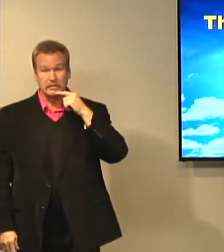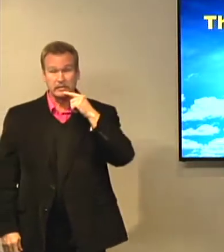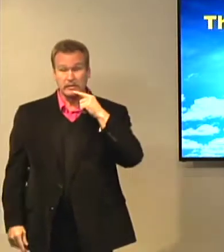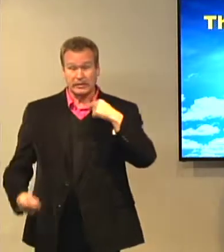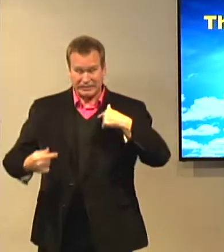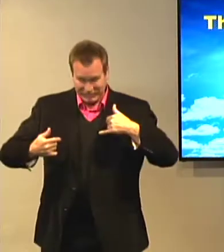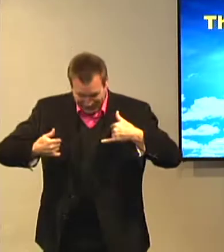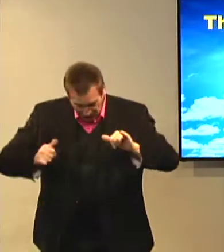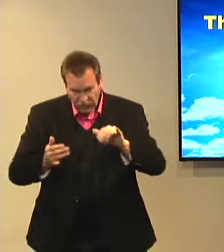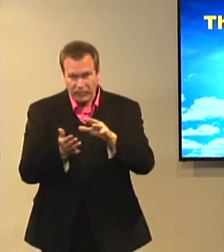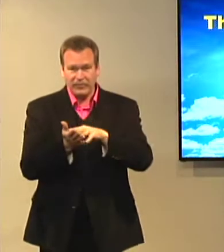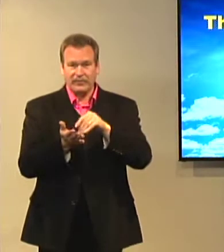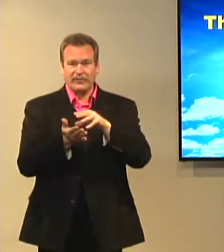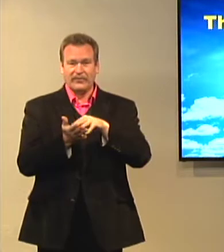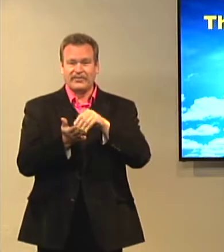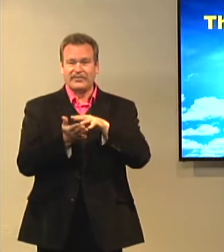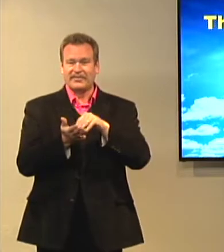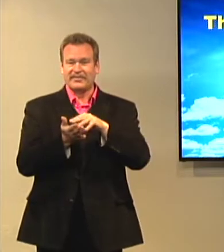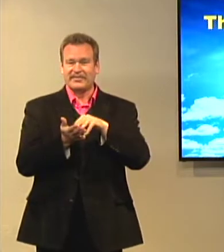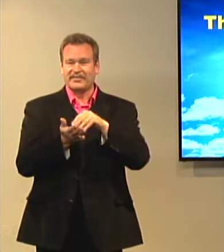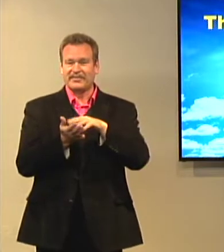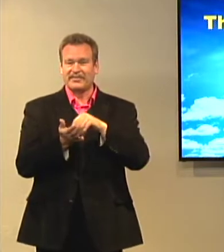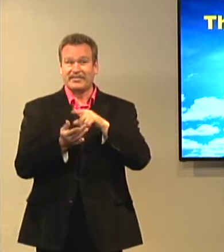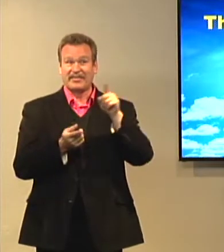he was in his 80s, and he's like, I'm still learning.